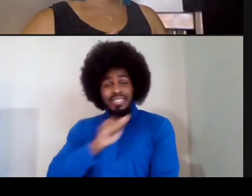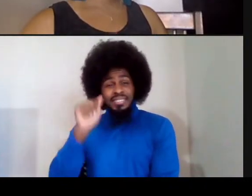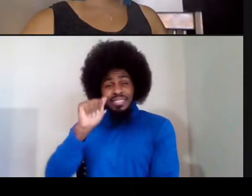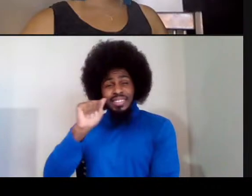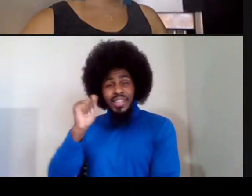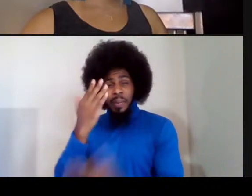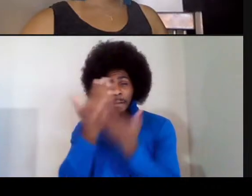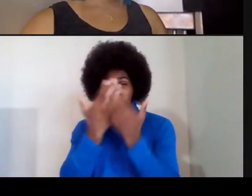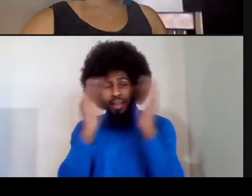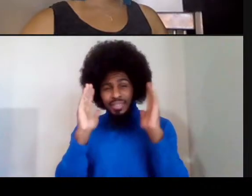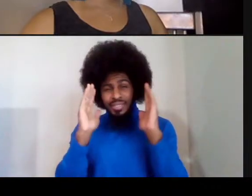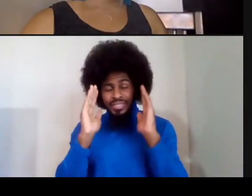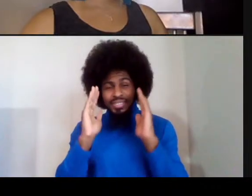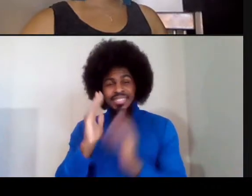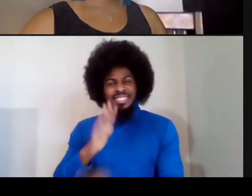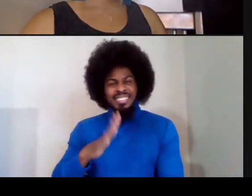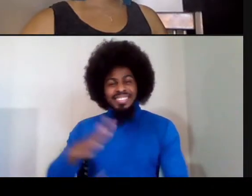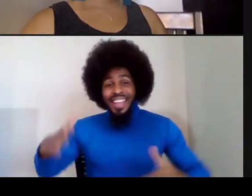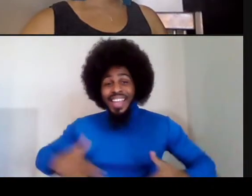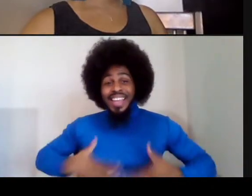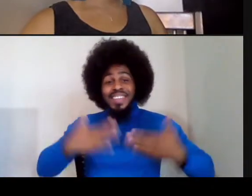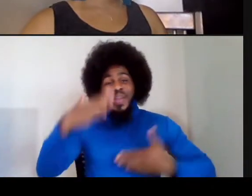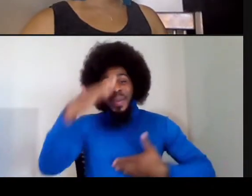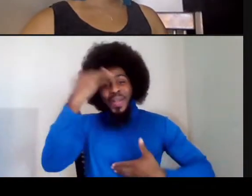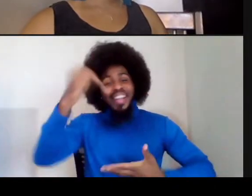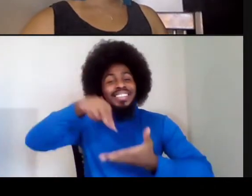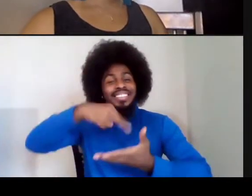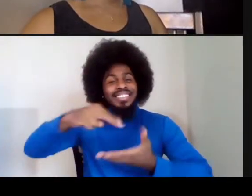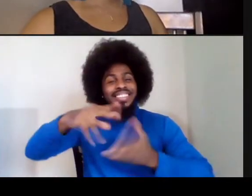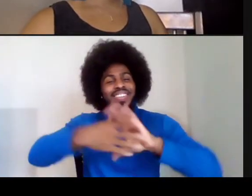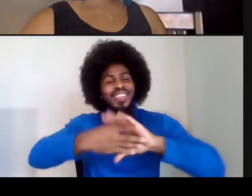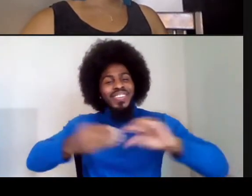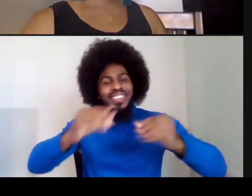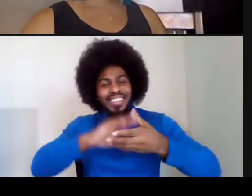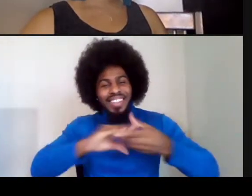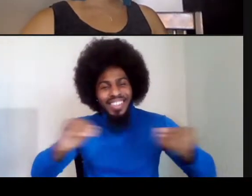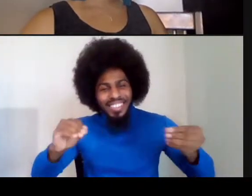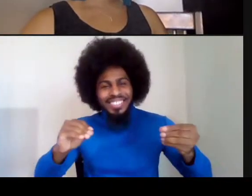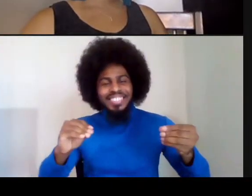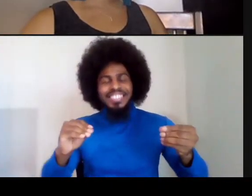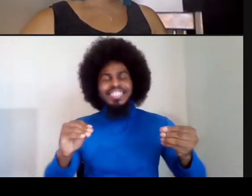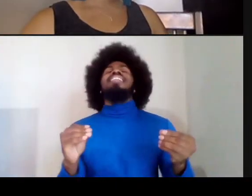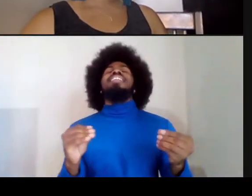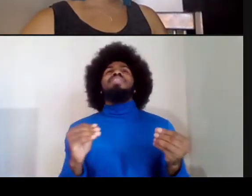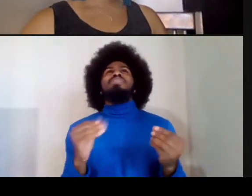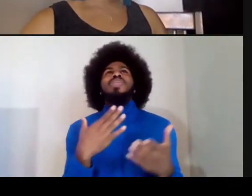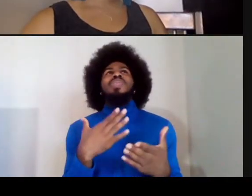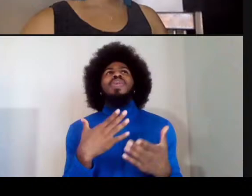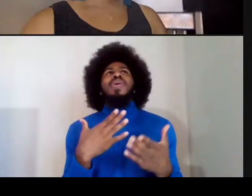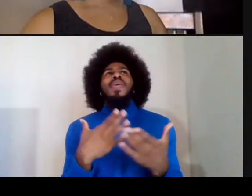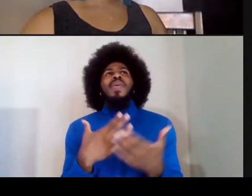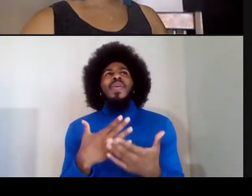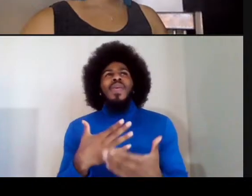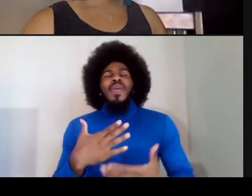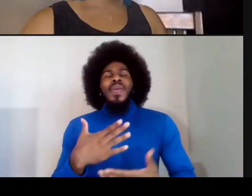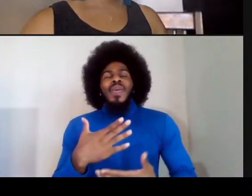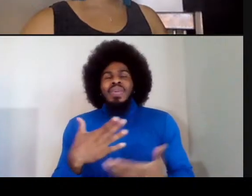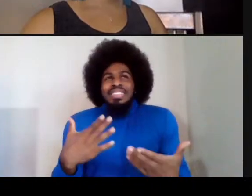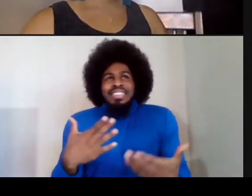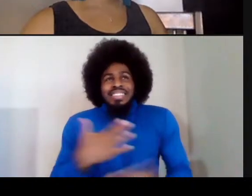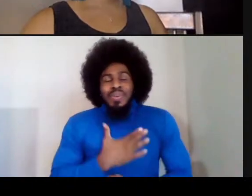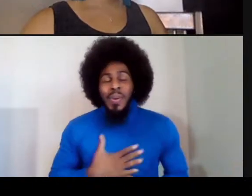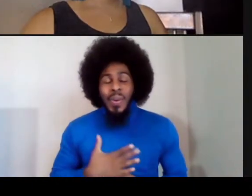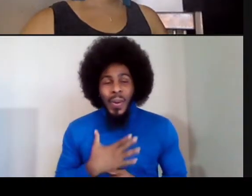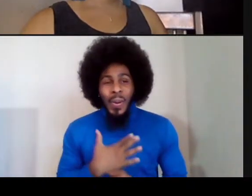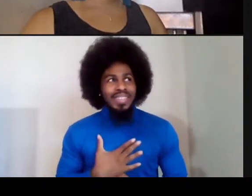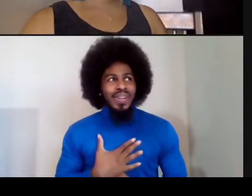Happy Black Dance Story Thursdays, BDS family. It is so satisfying to know that you all